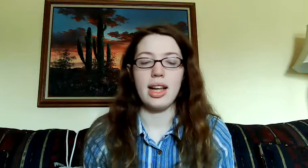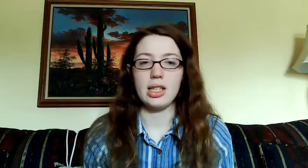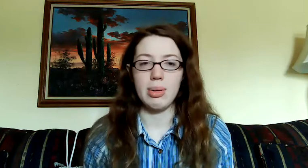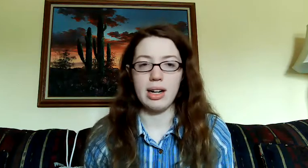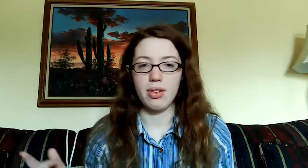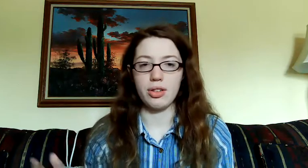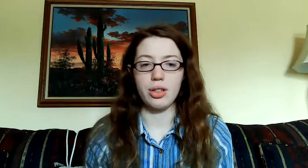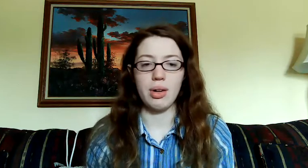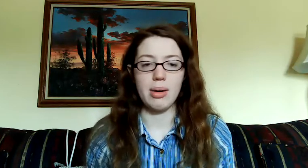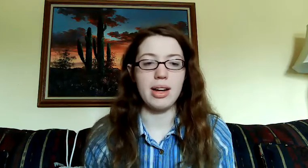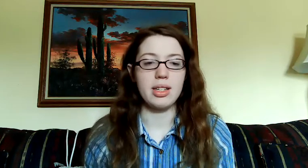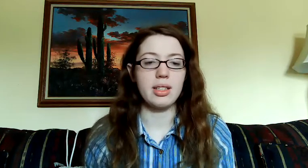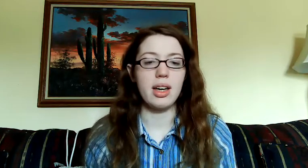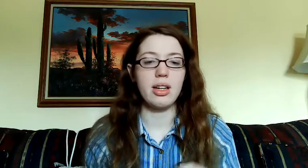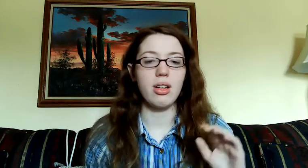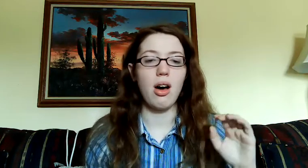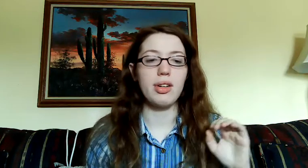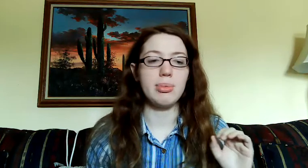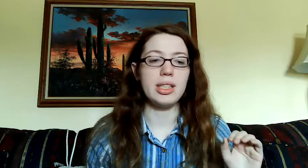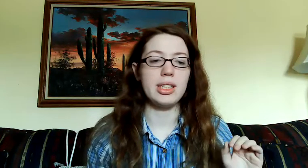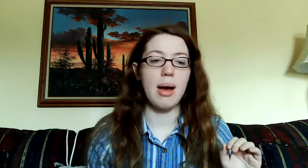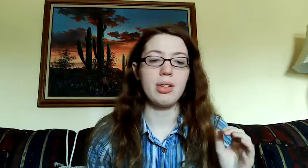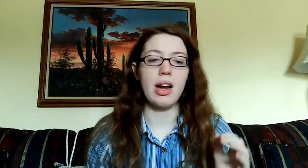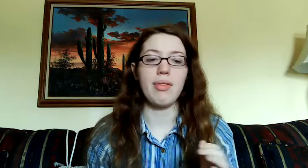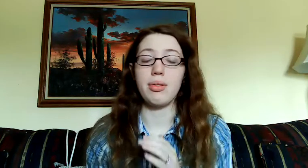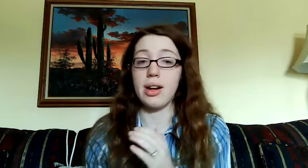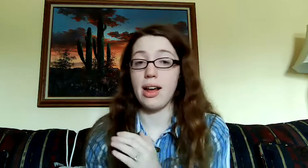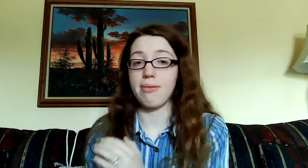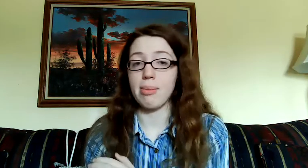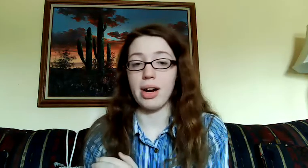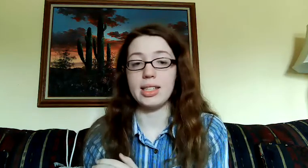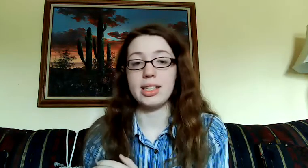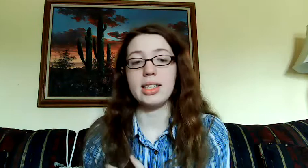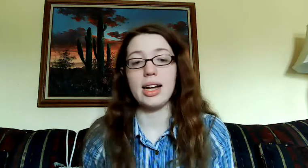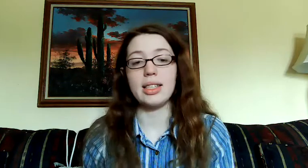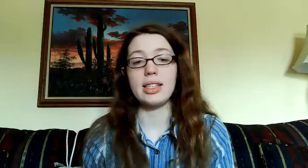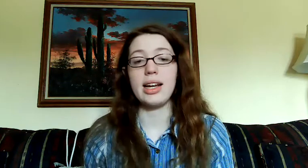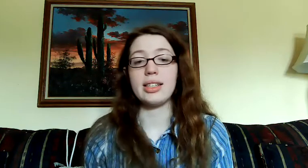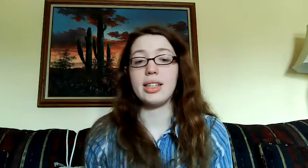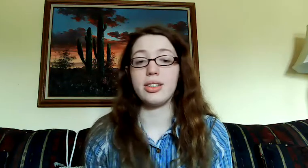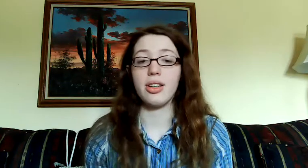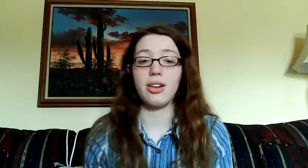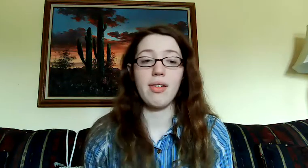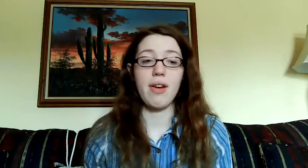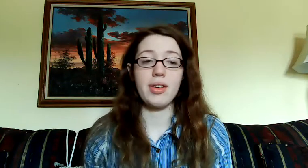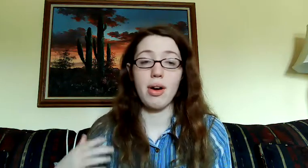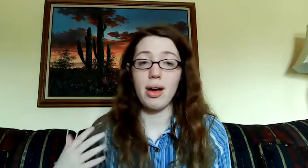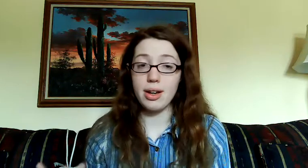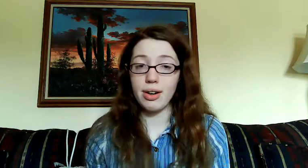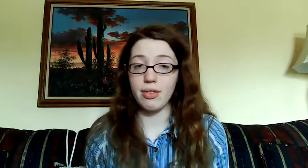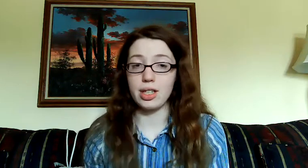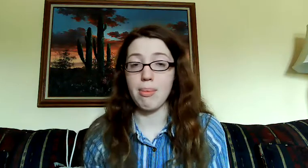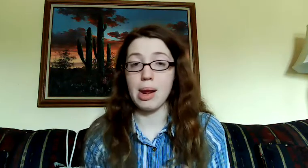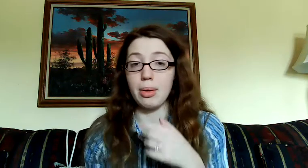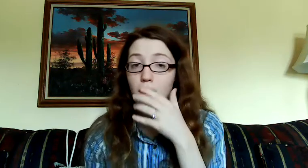never understood what it meant. You'll always be stumped whenever you run out of memorized signs, and it takes years to learn even a few hundred for some people. Hopefully